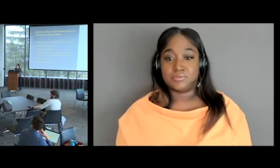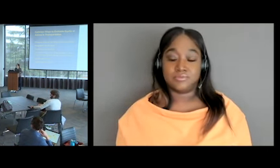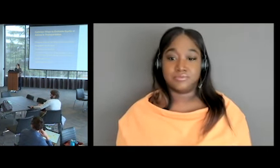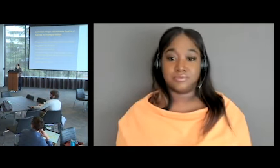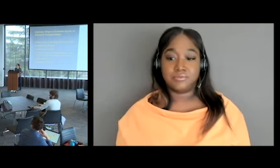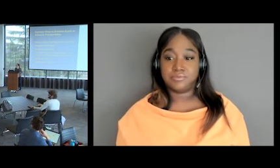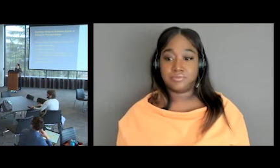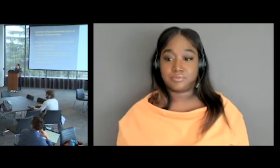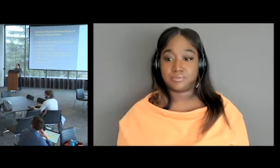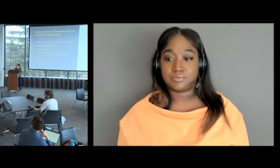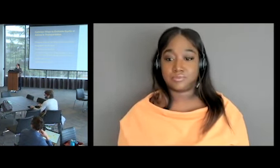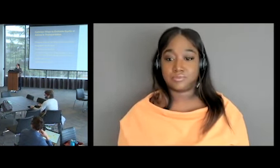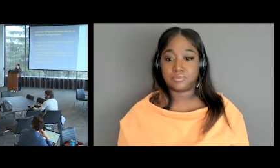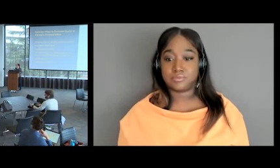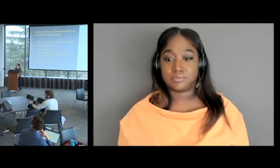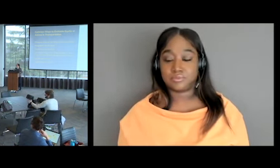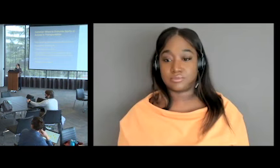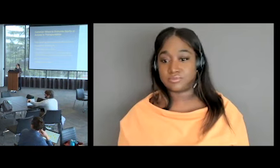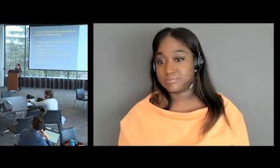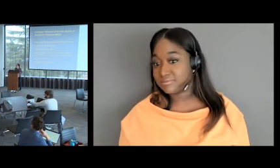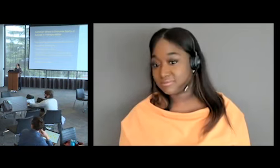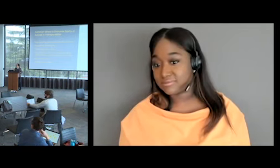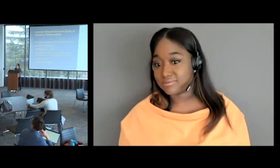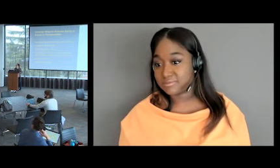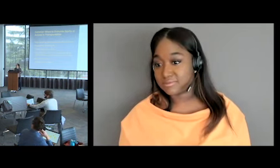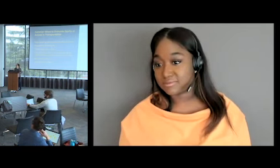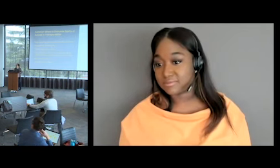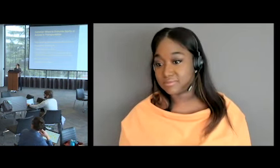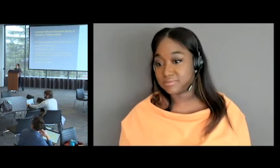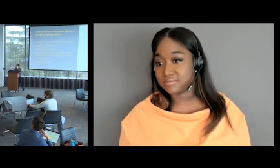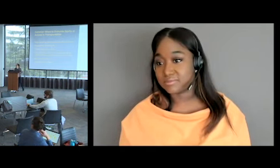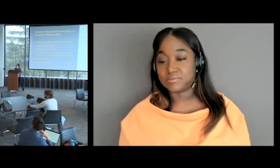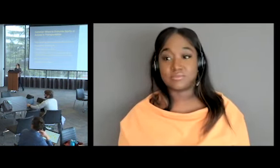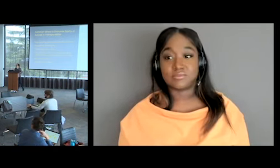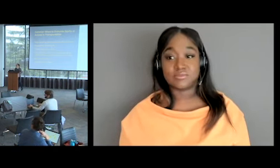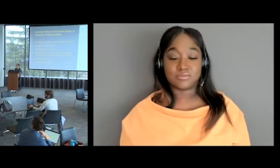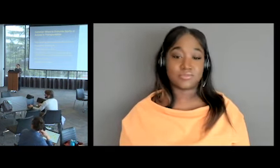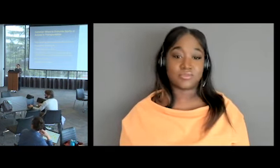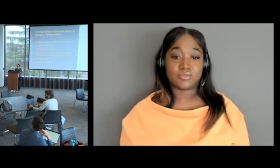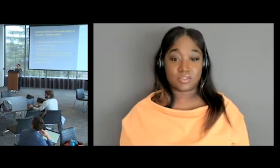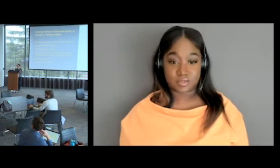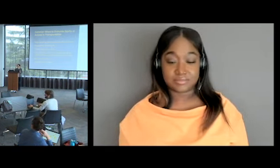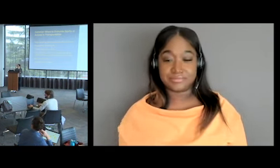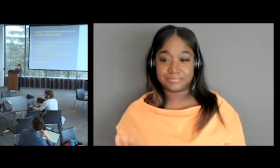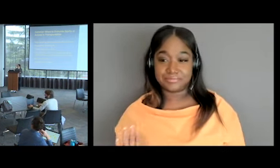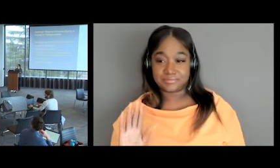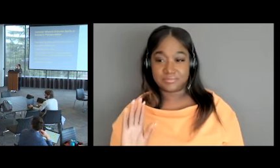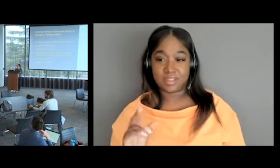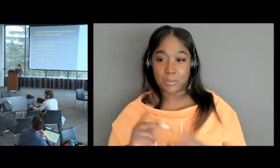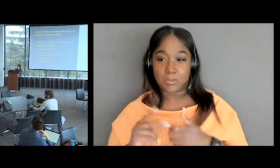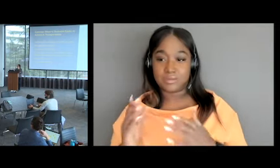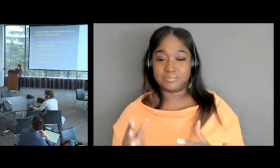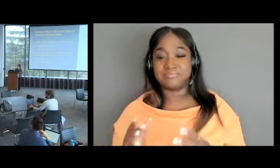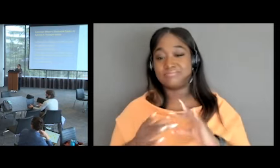There's a little notch that you have to flip up. So this ties into geographic connectivity